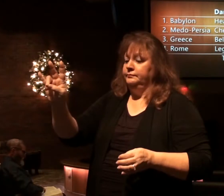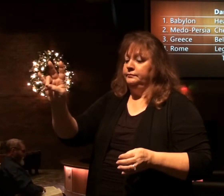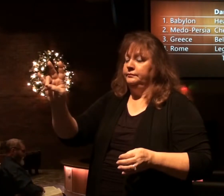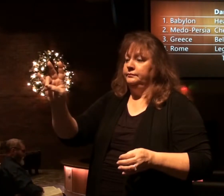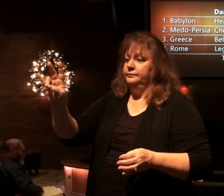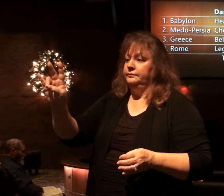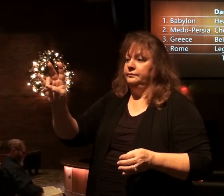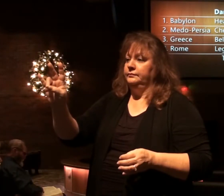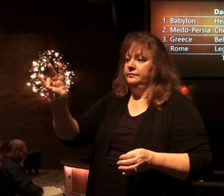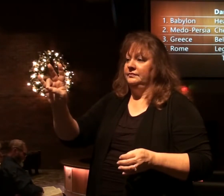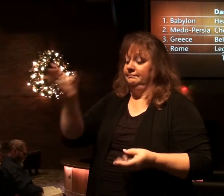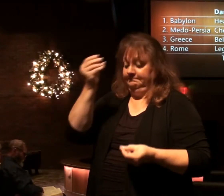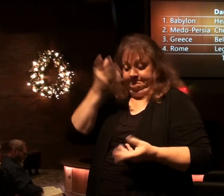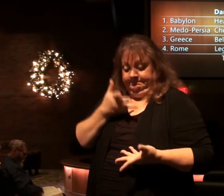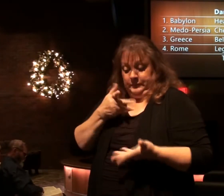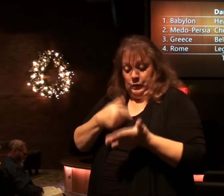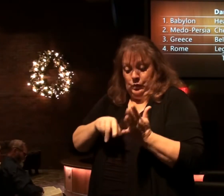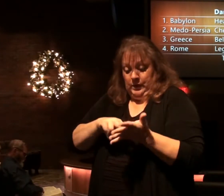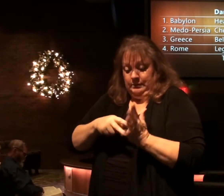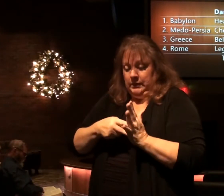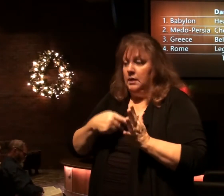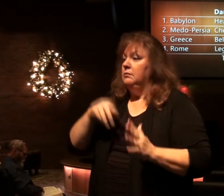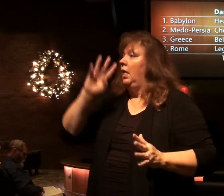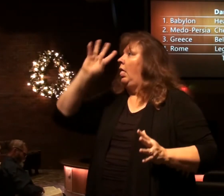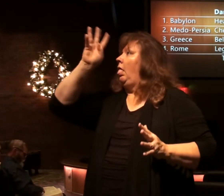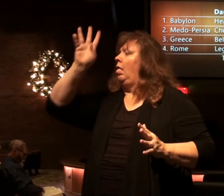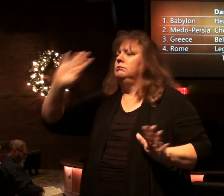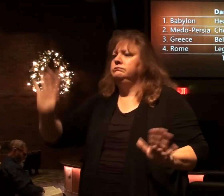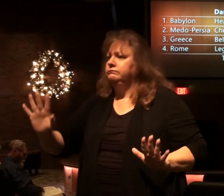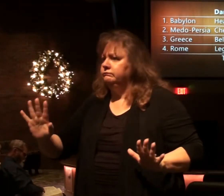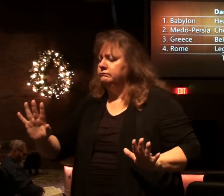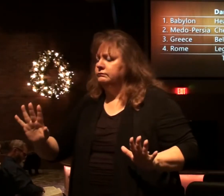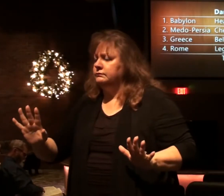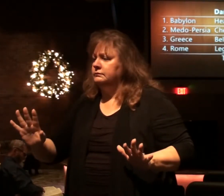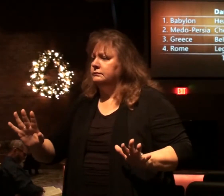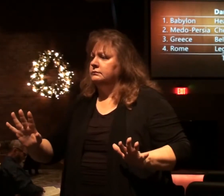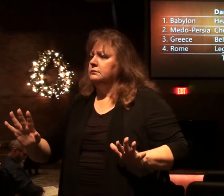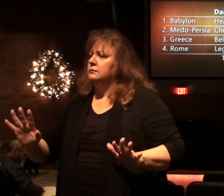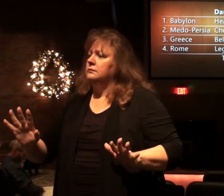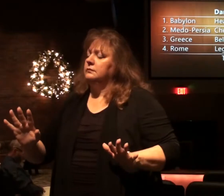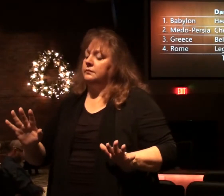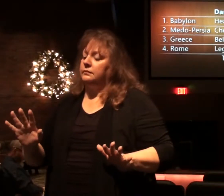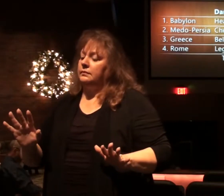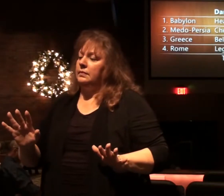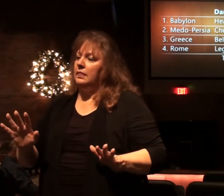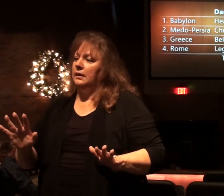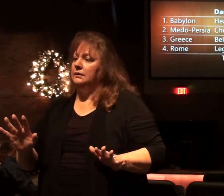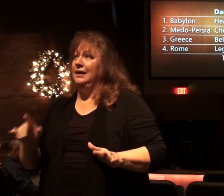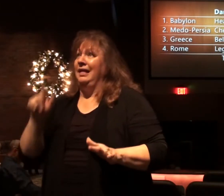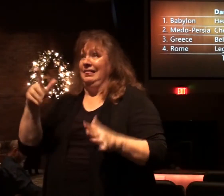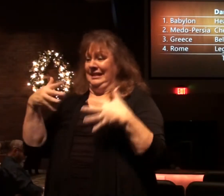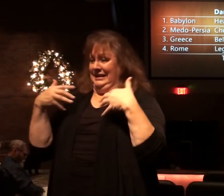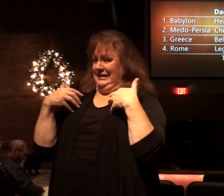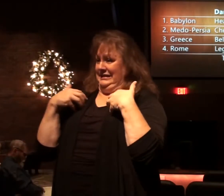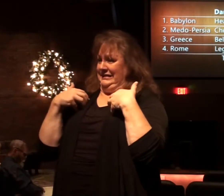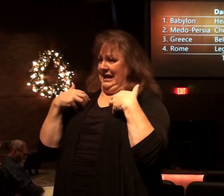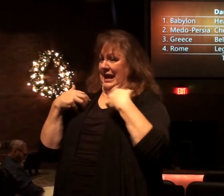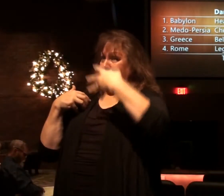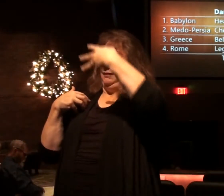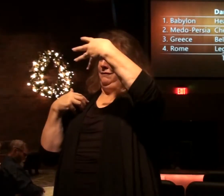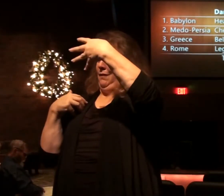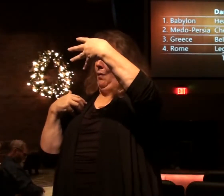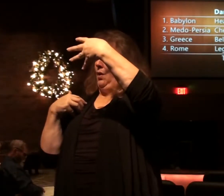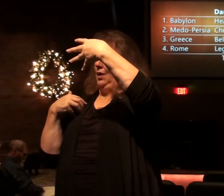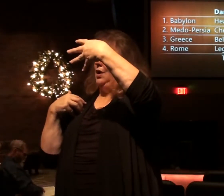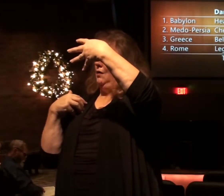It's interpreted for us, so we don't make it up, just like chapter 2. Chapter 7 says in verse 17, "These great beasts, which are four in number,